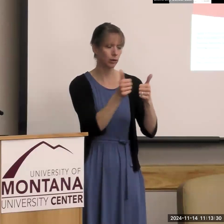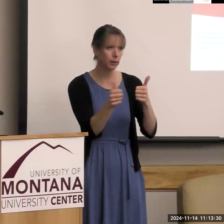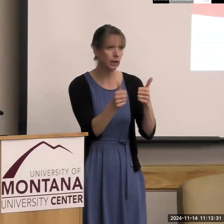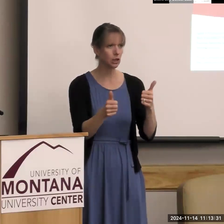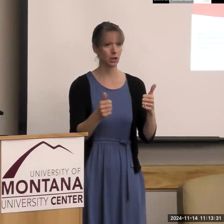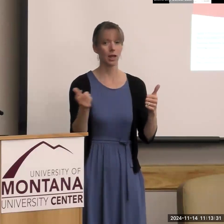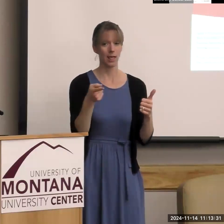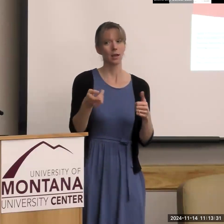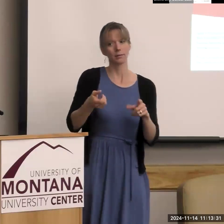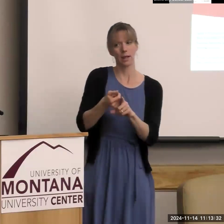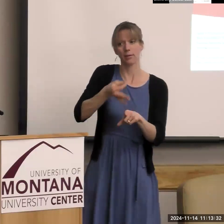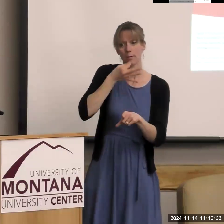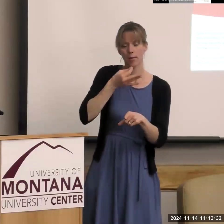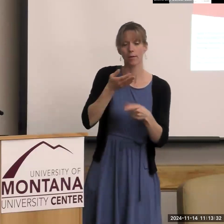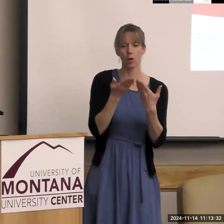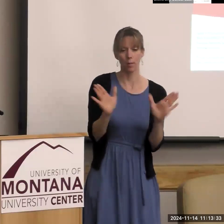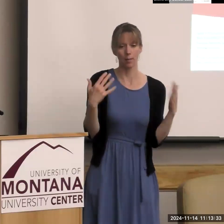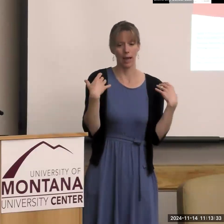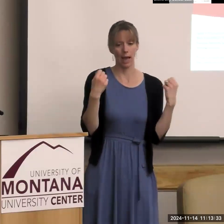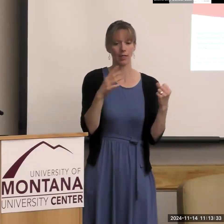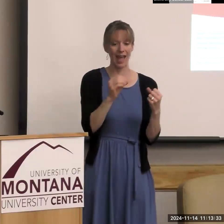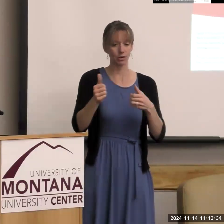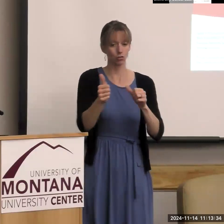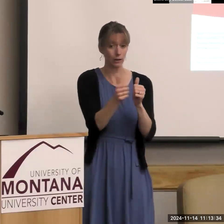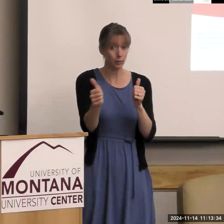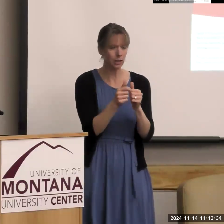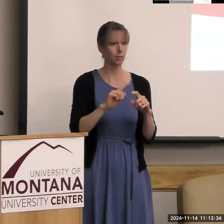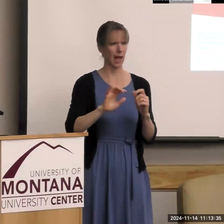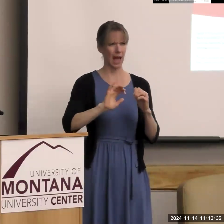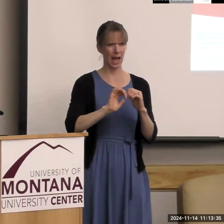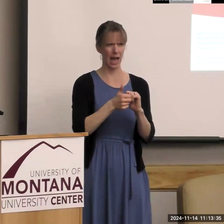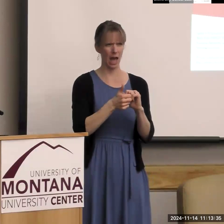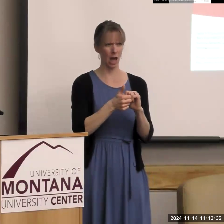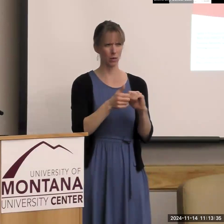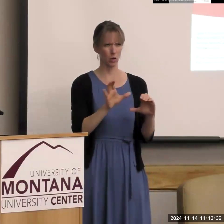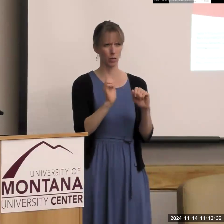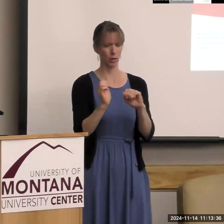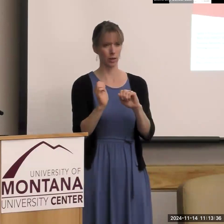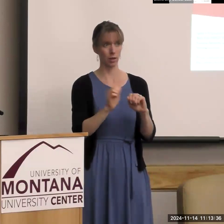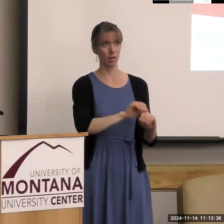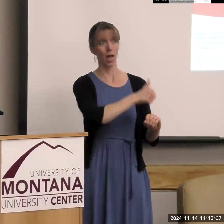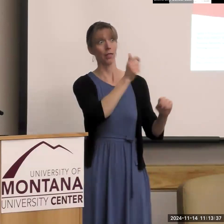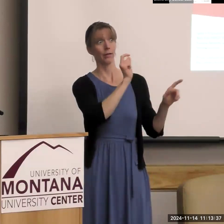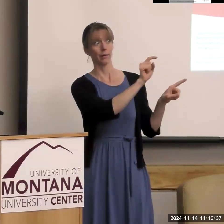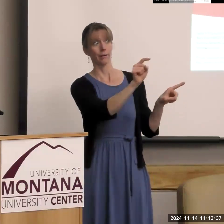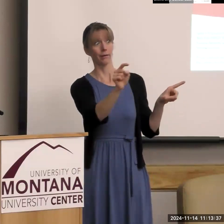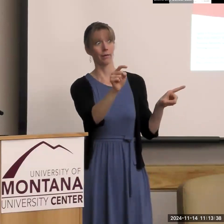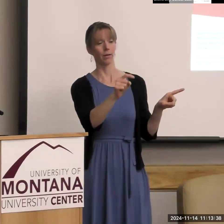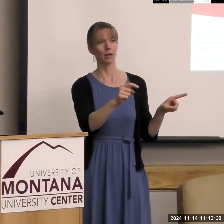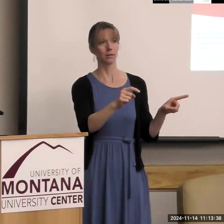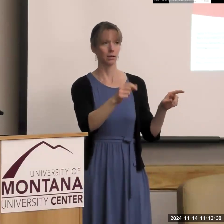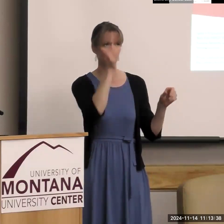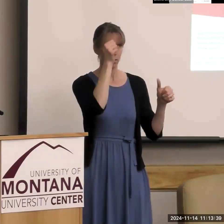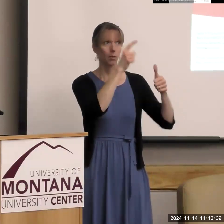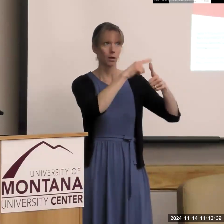regarded as the expert in public health and in transportation. But it's like, how do we do that with all of the other things to consider, all of the